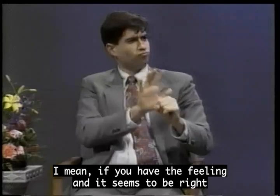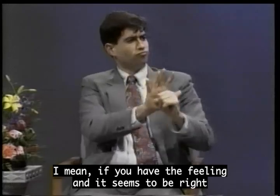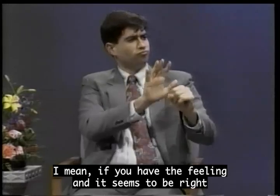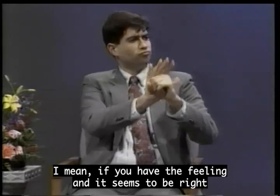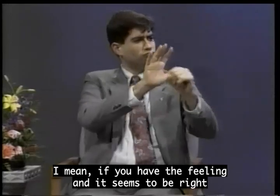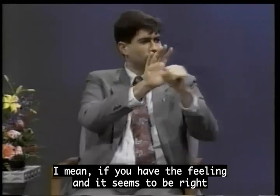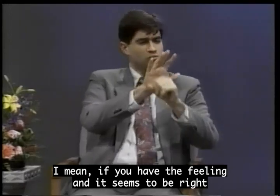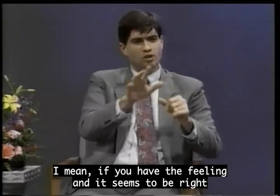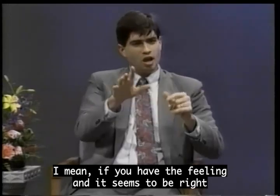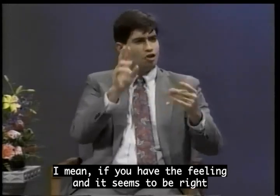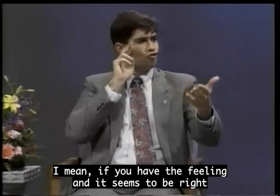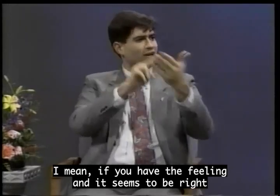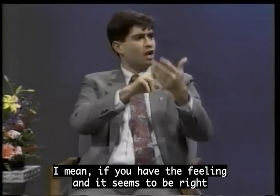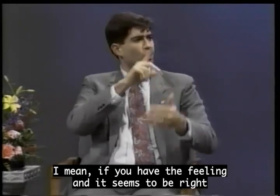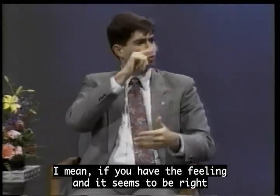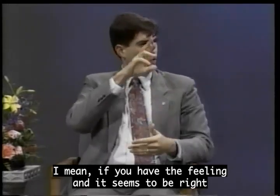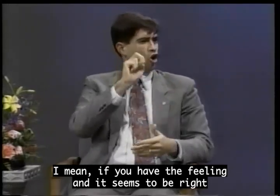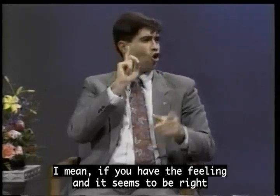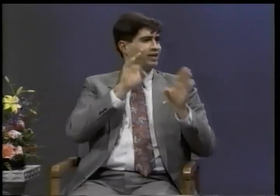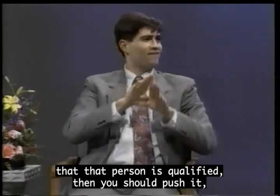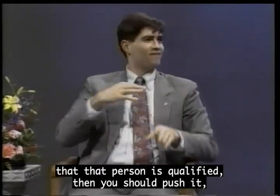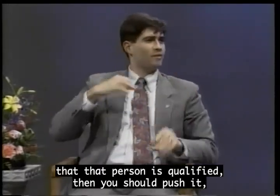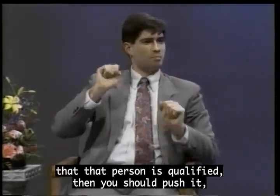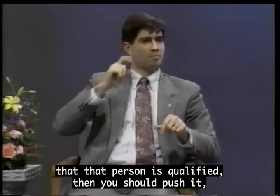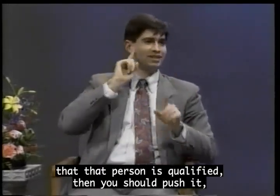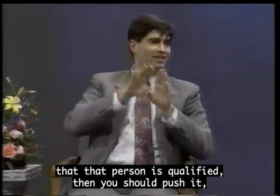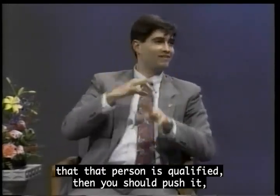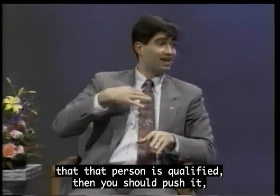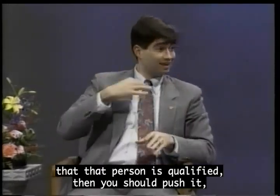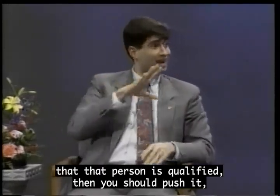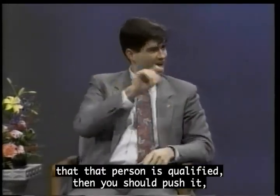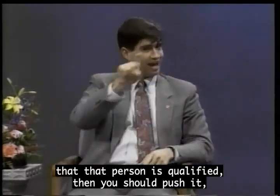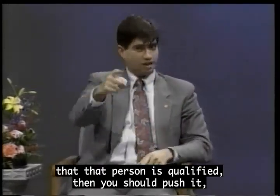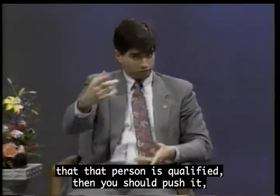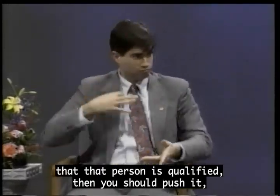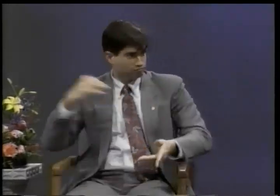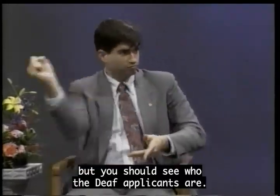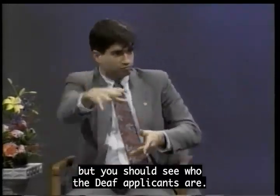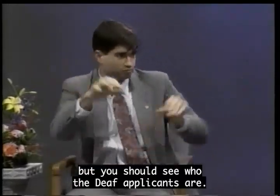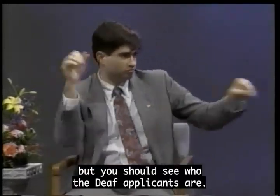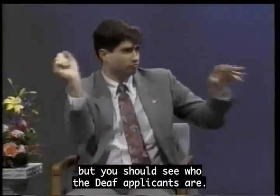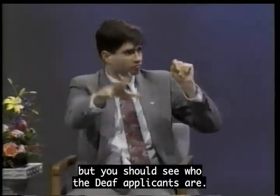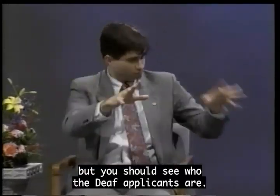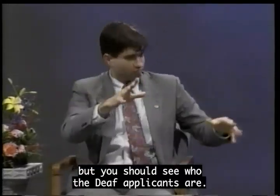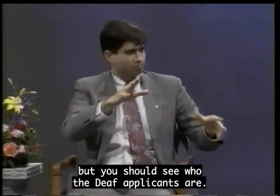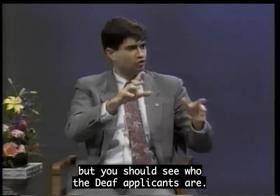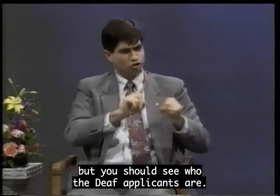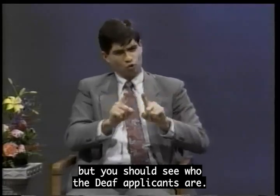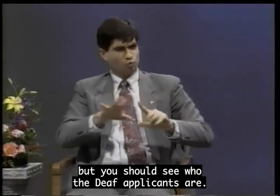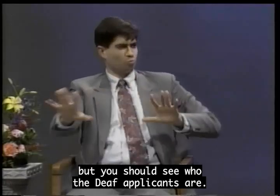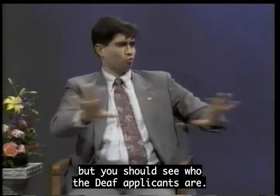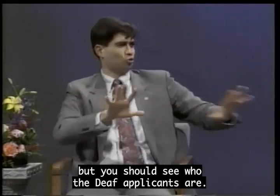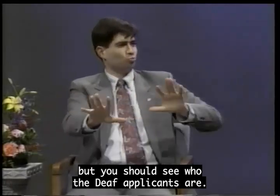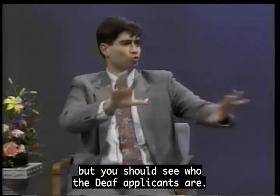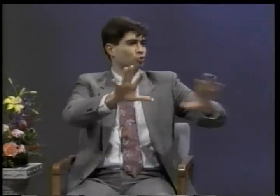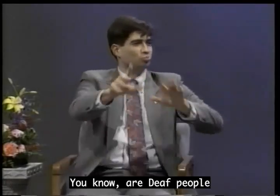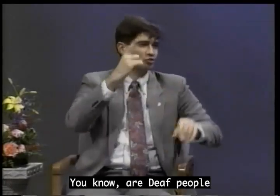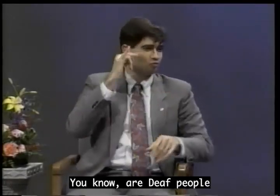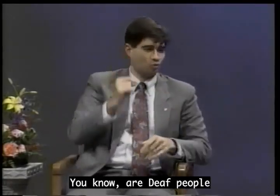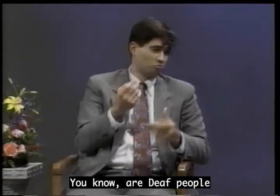that that person is qualified, then you should push it. But you should see who the deaf applicants are. You know, are deaf people actually even putting